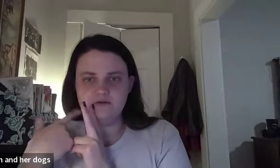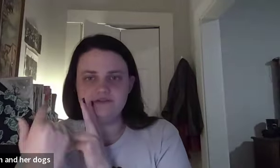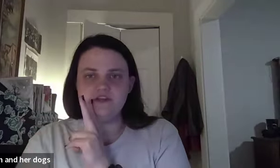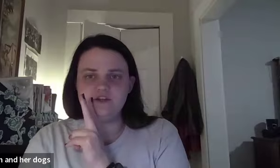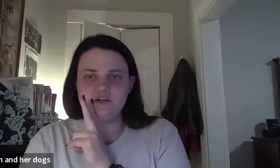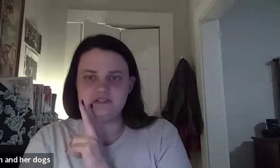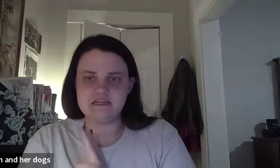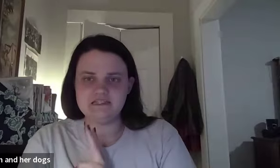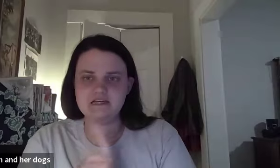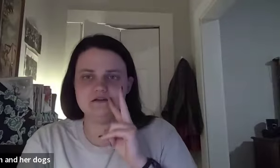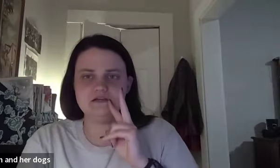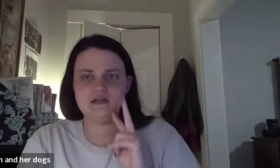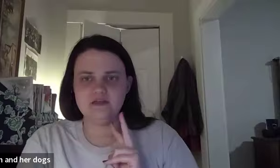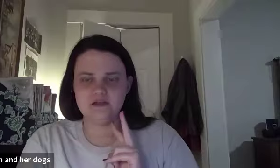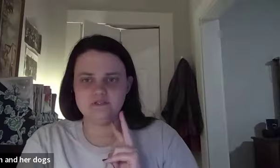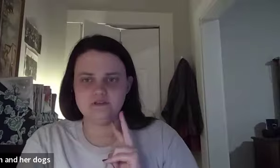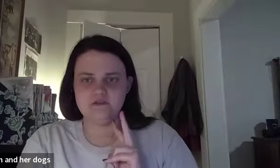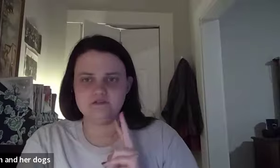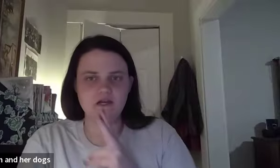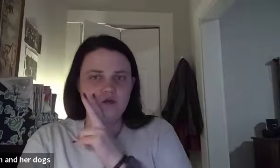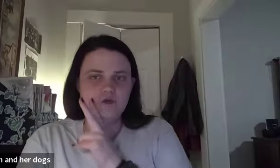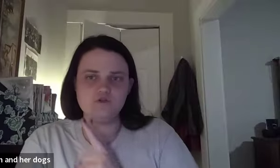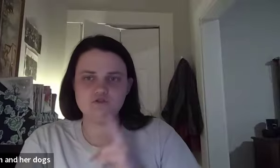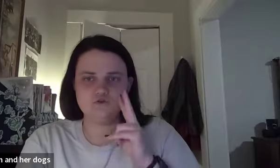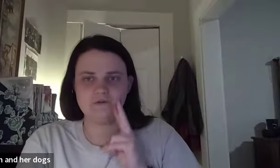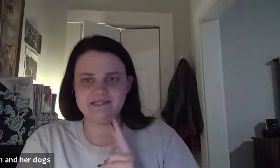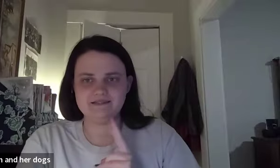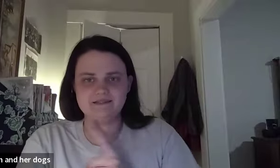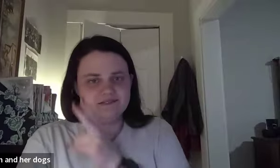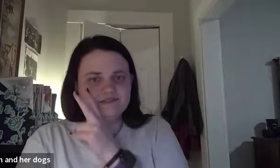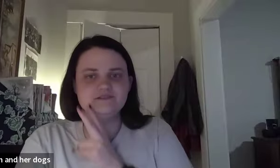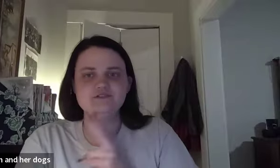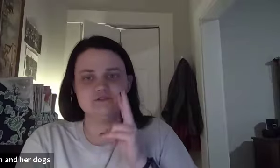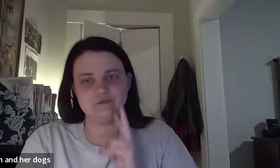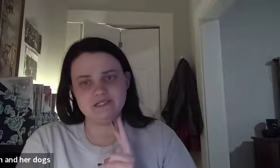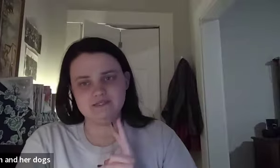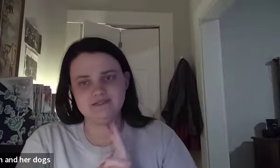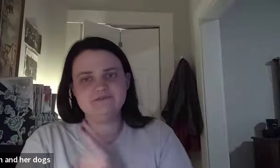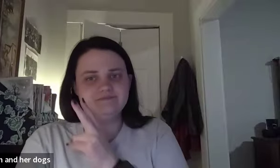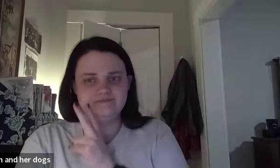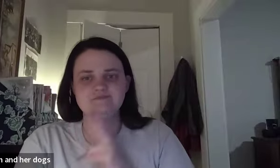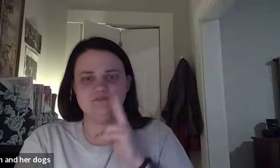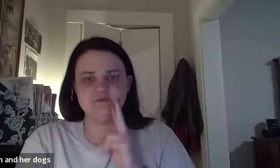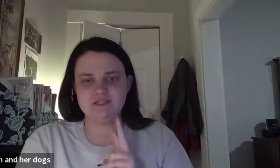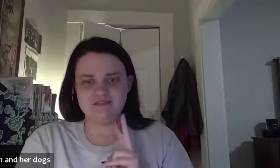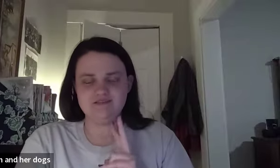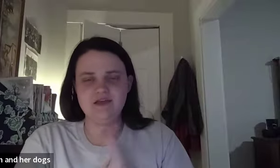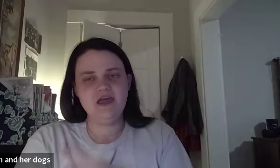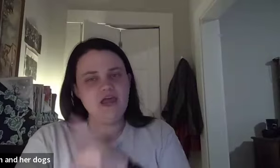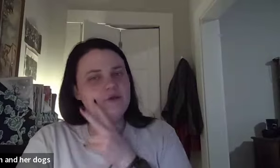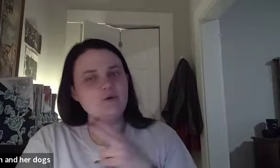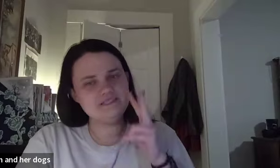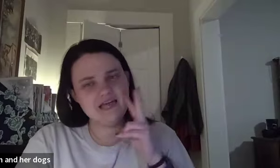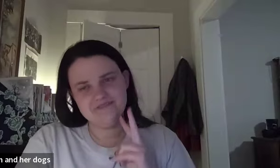mouth and you're going to slide down and then come to the other side. Twins, twins, twins. And we always add